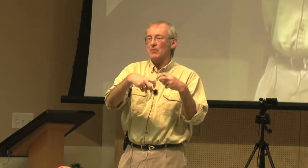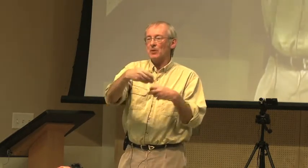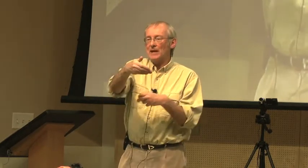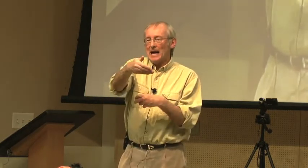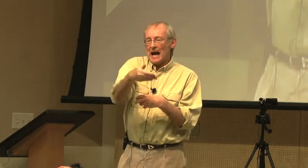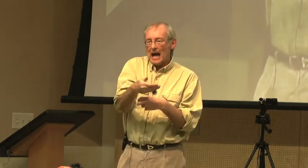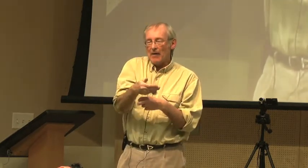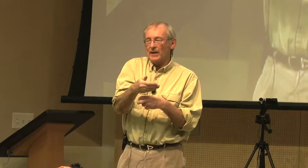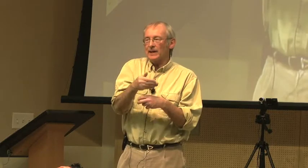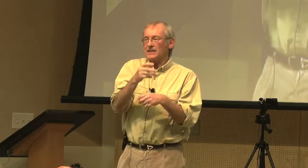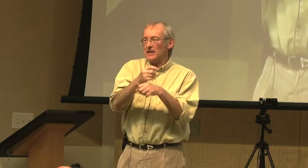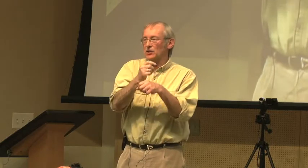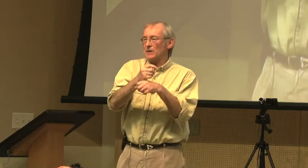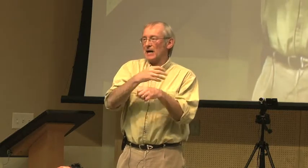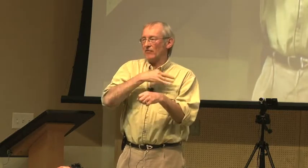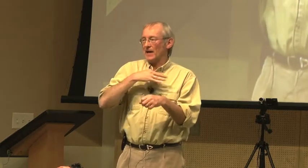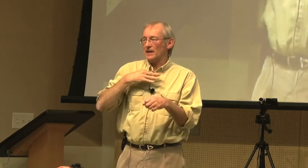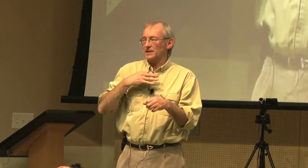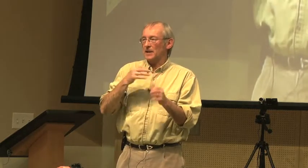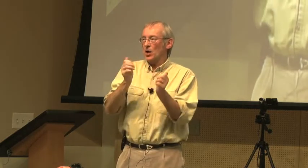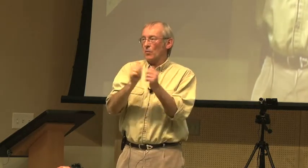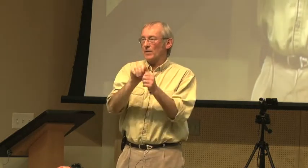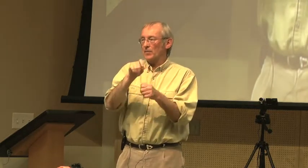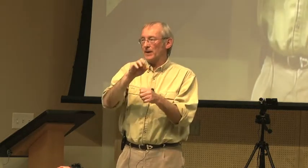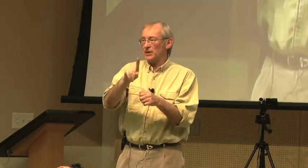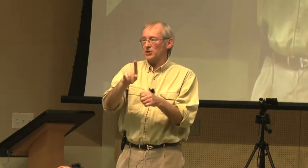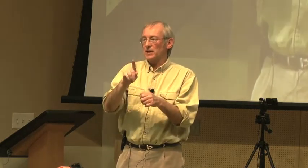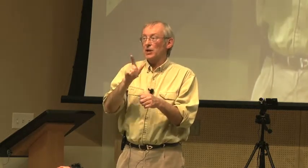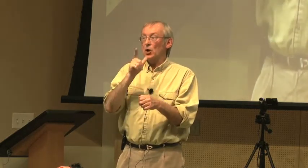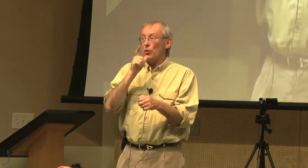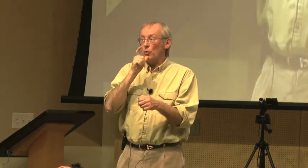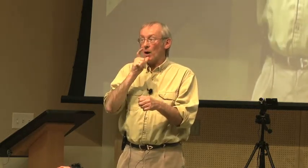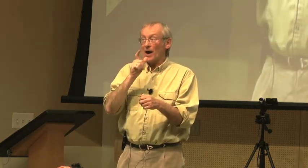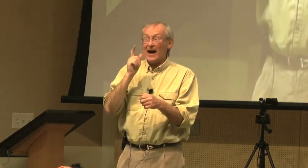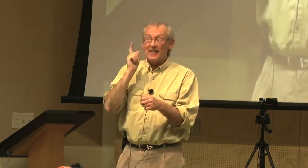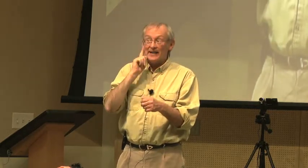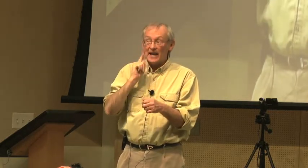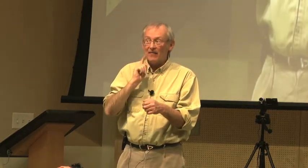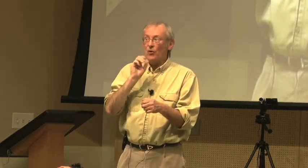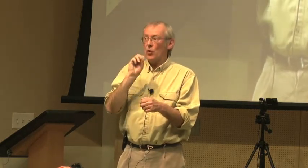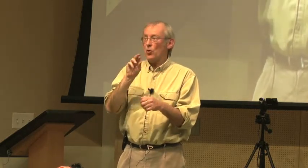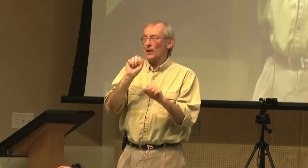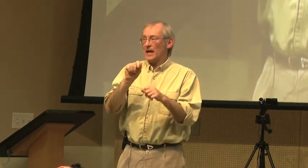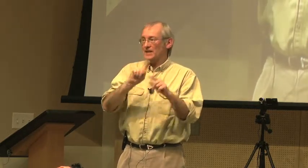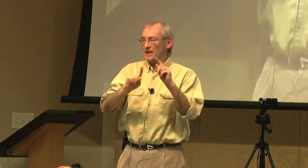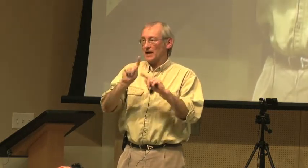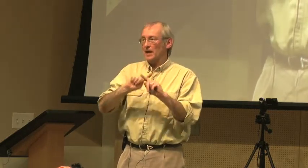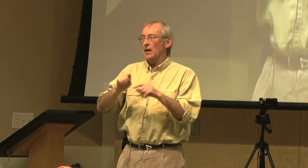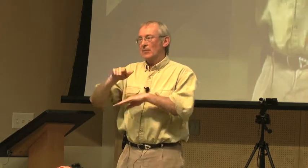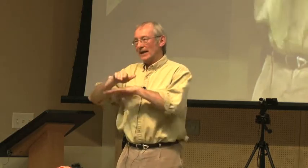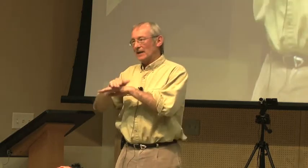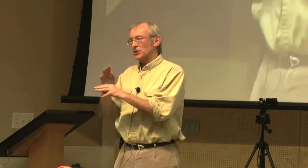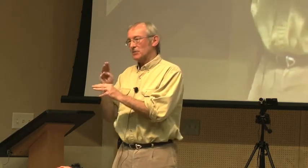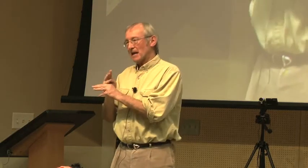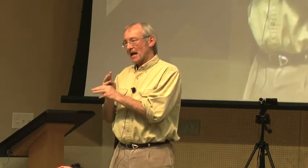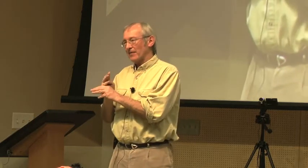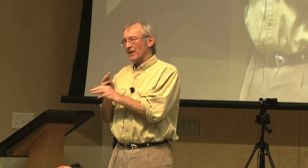problem hiring tenure track faculty with a PhD who are either deaf or can't sign. But English and math,